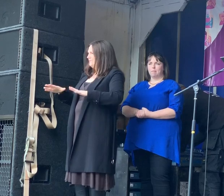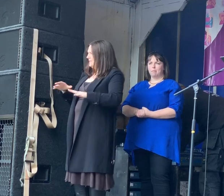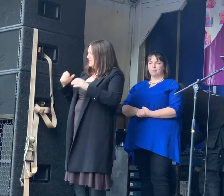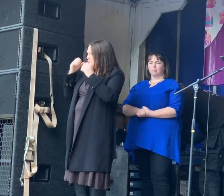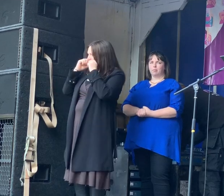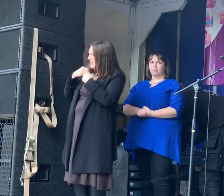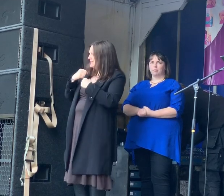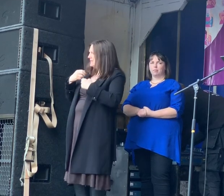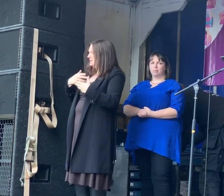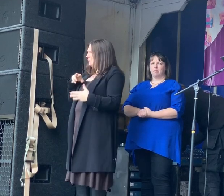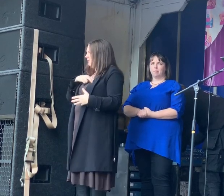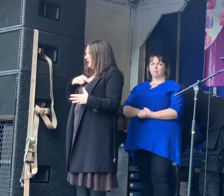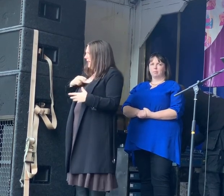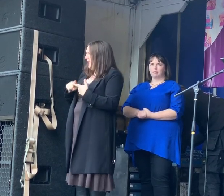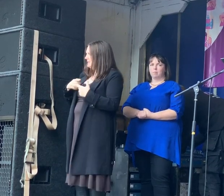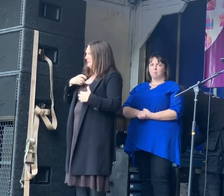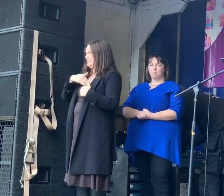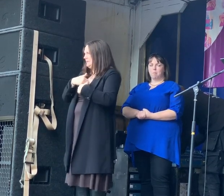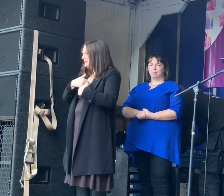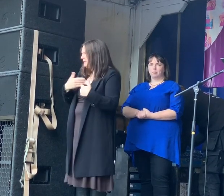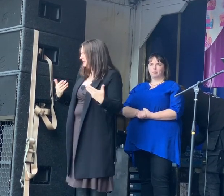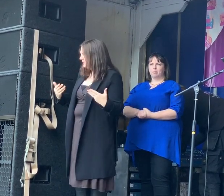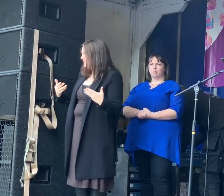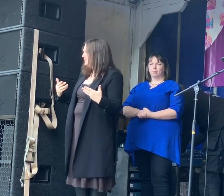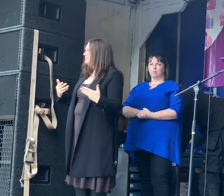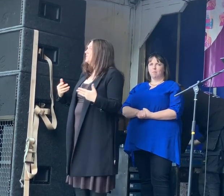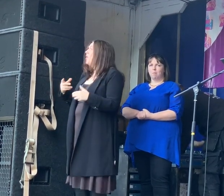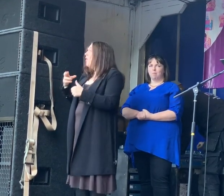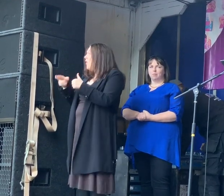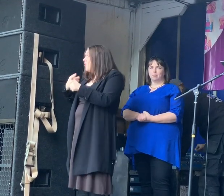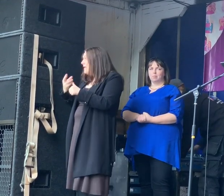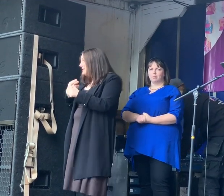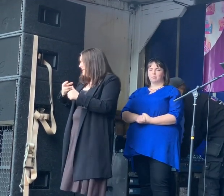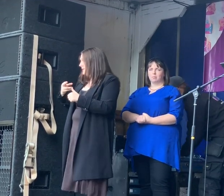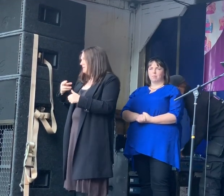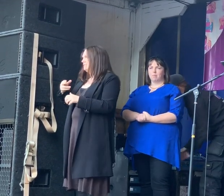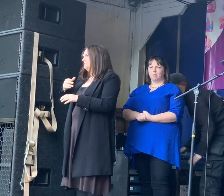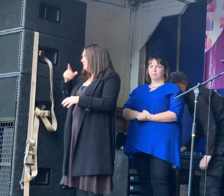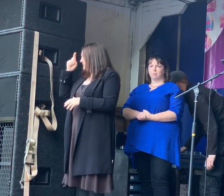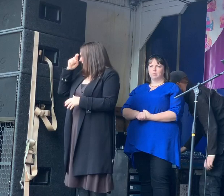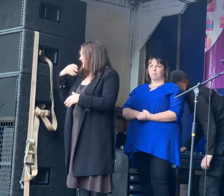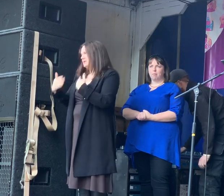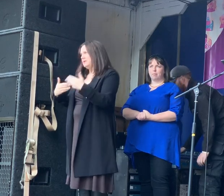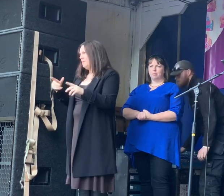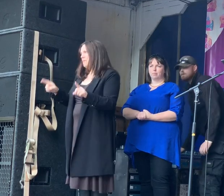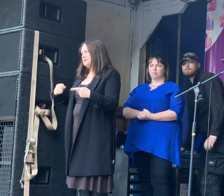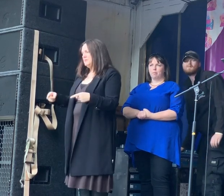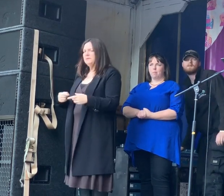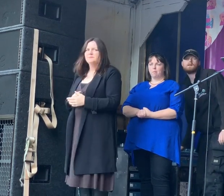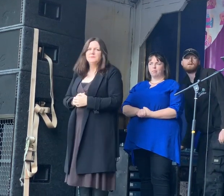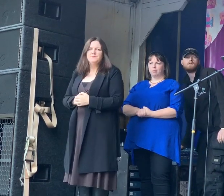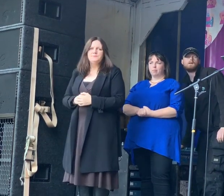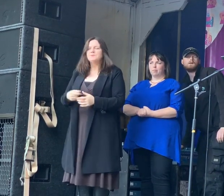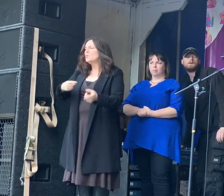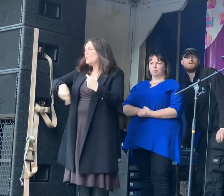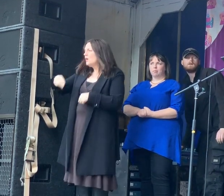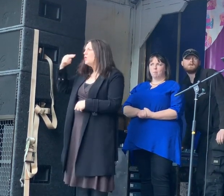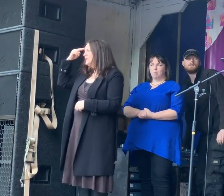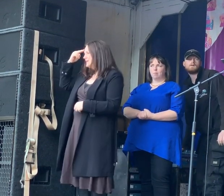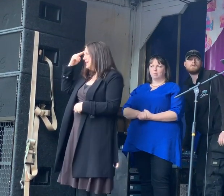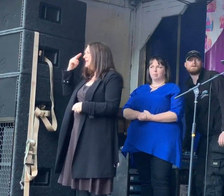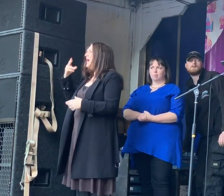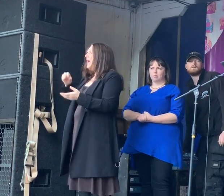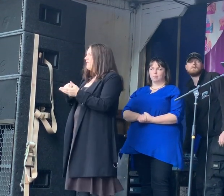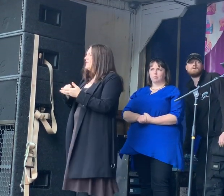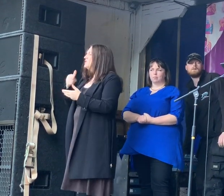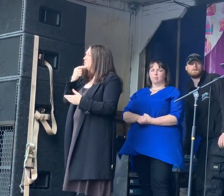And accessing healthcare as a trans person is already beyond difficult. We understand how important gender-affirming